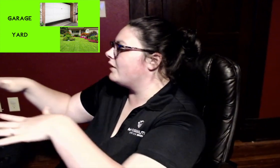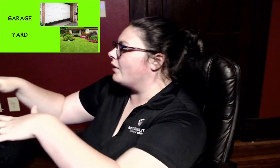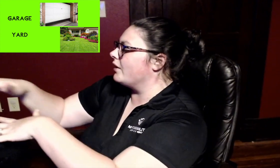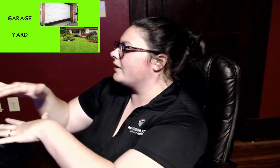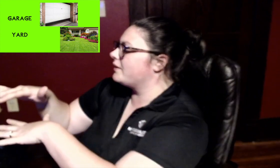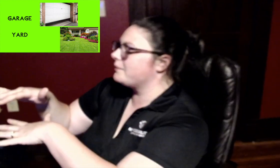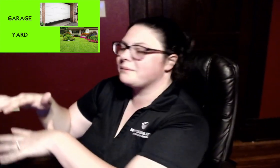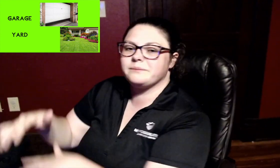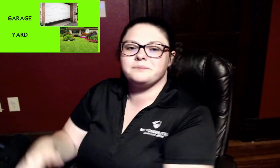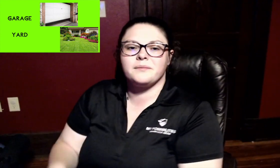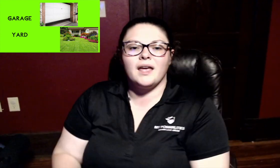Yard.